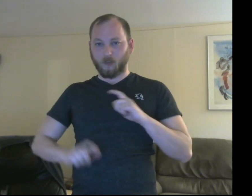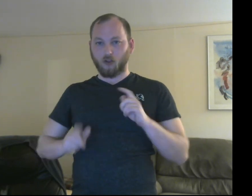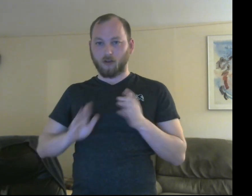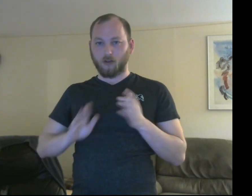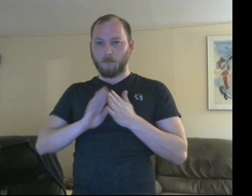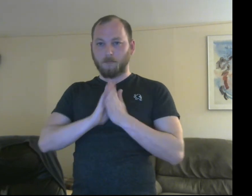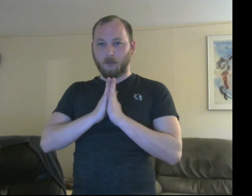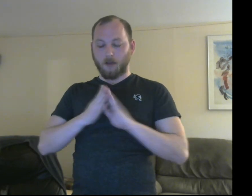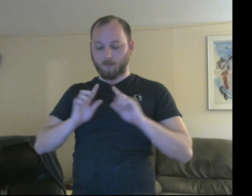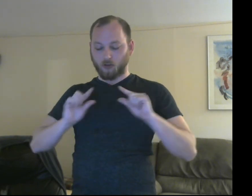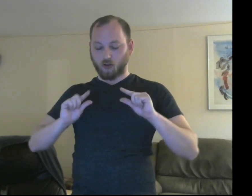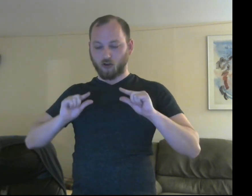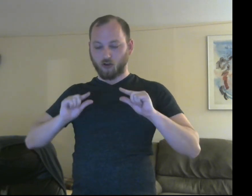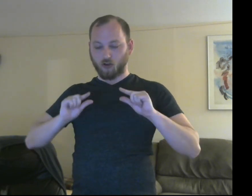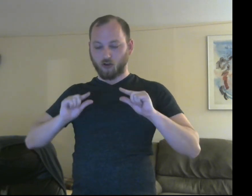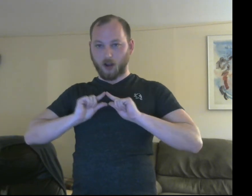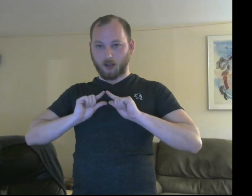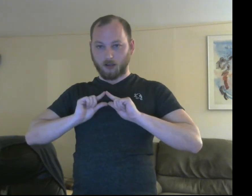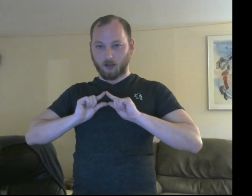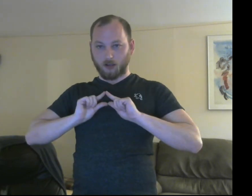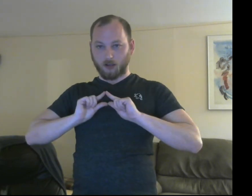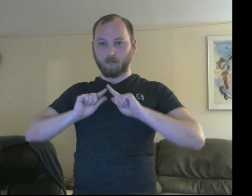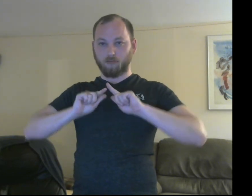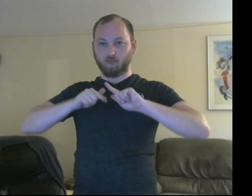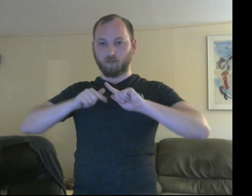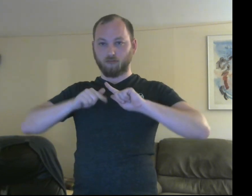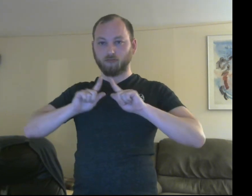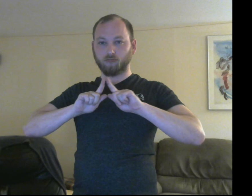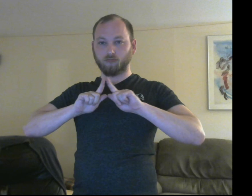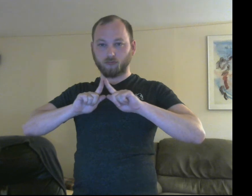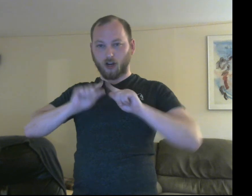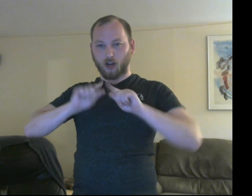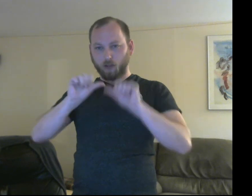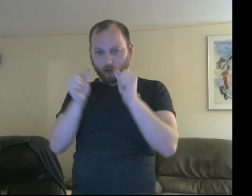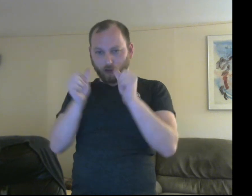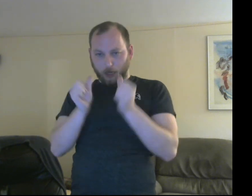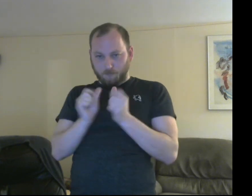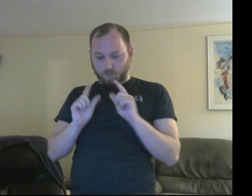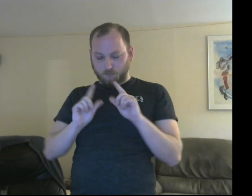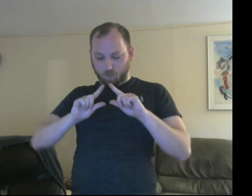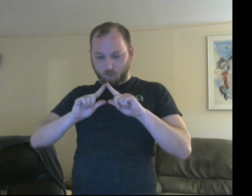come to life.